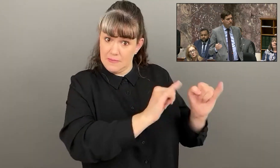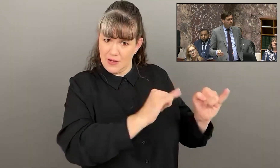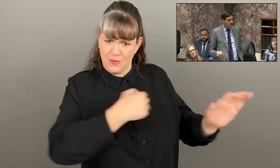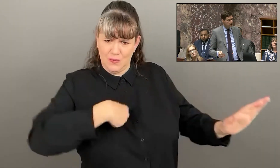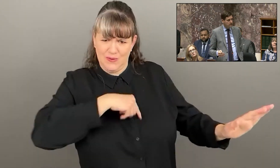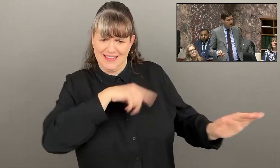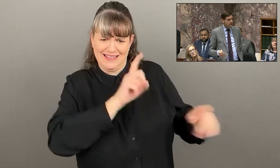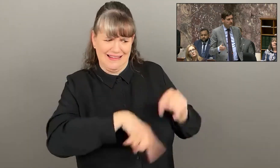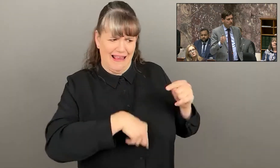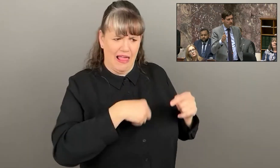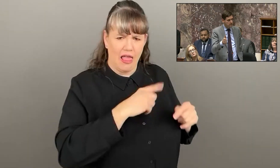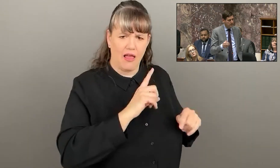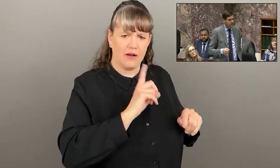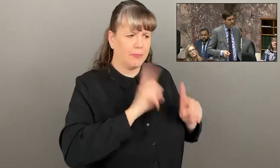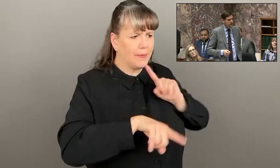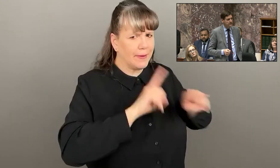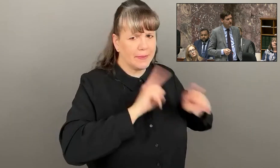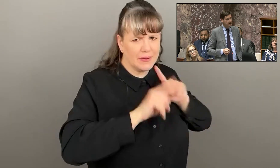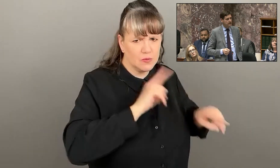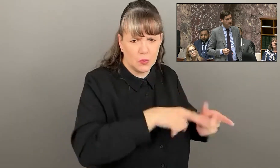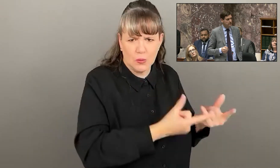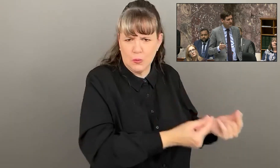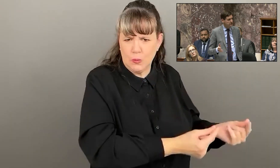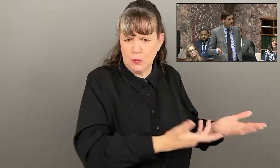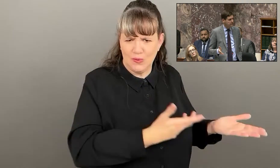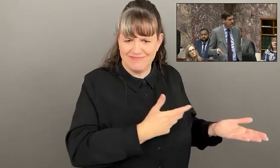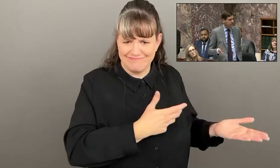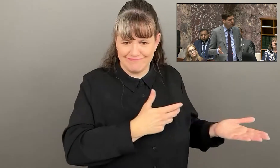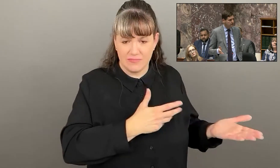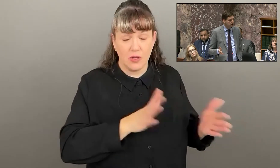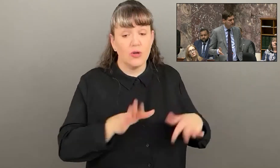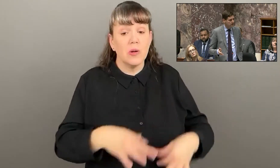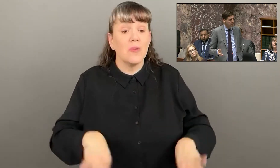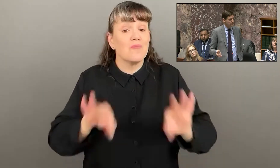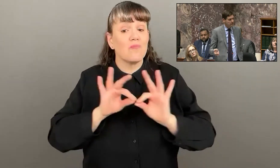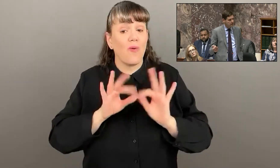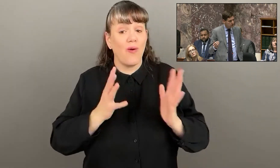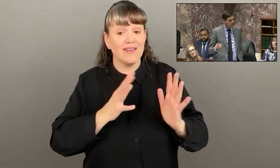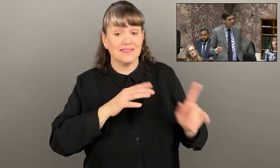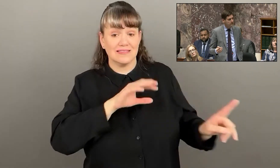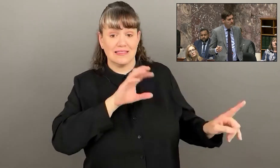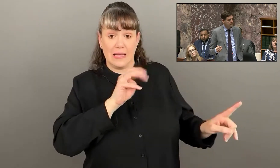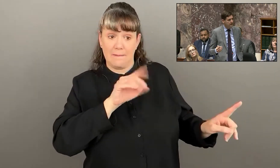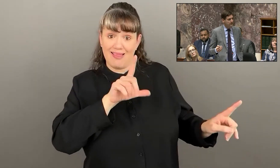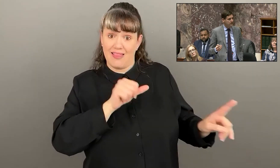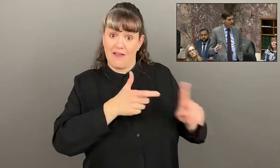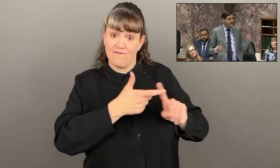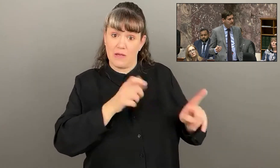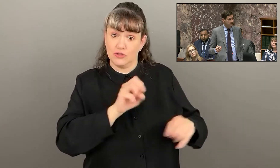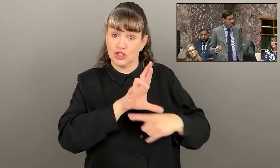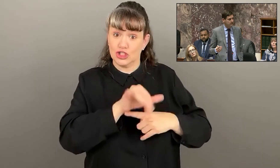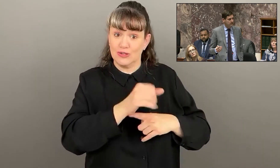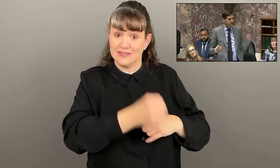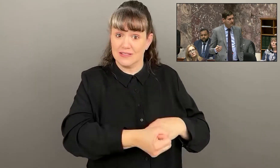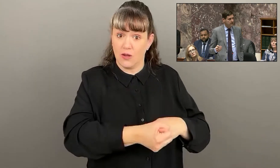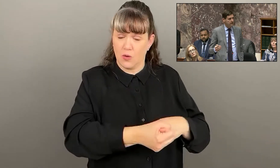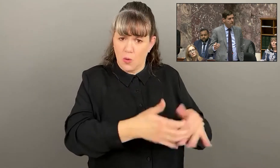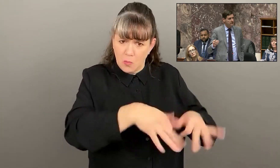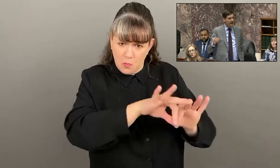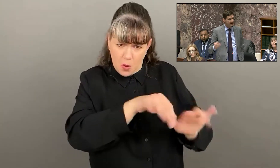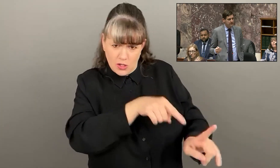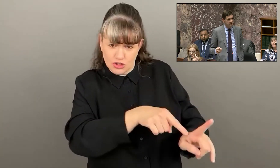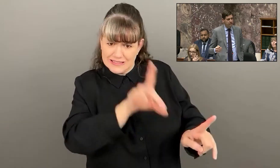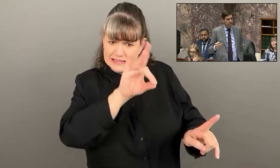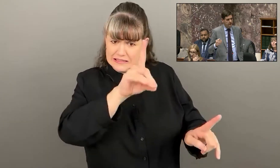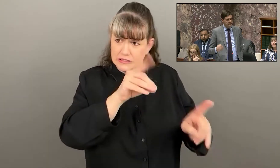it was important, the work that the member for Surrey South did to bring this information forward. But I also want to recognize the context. That there